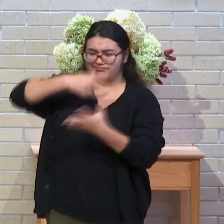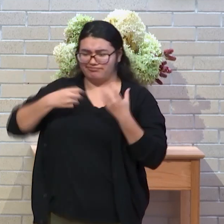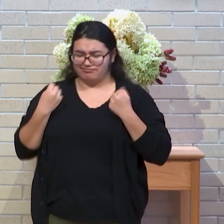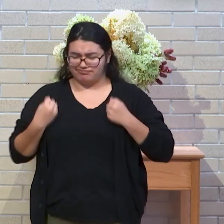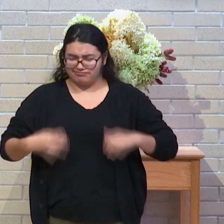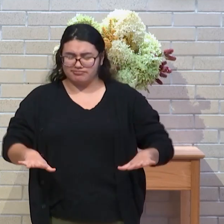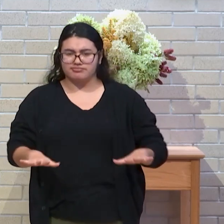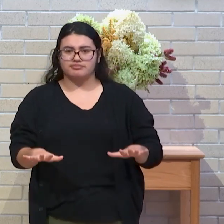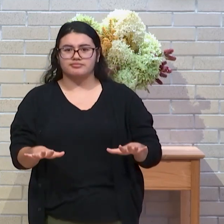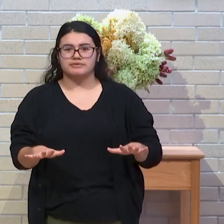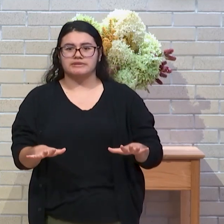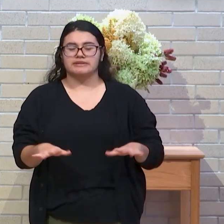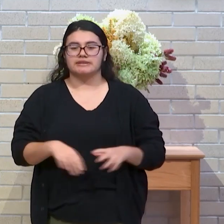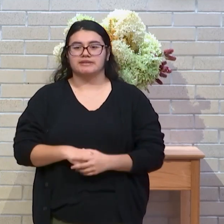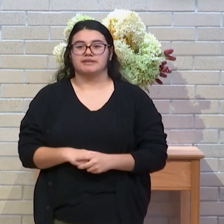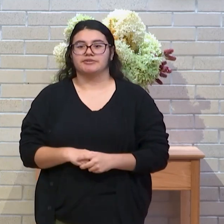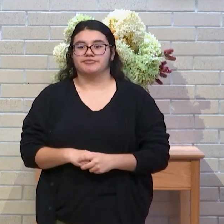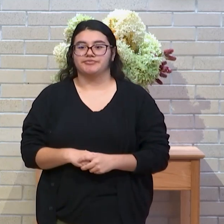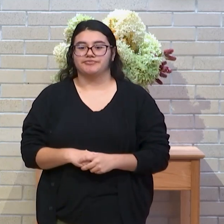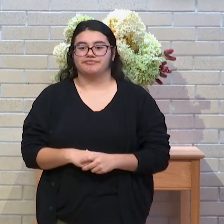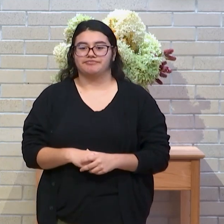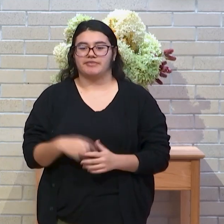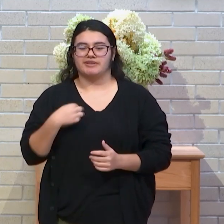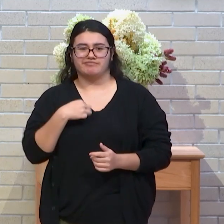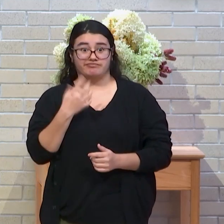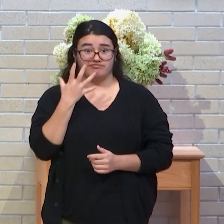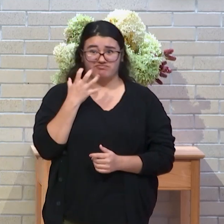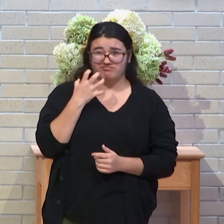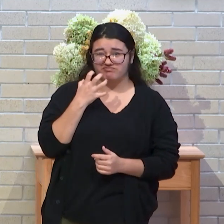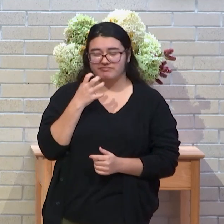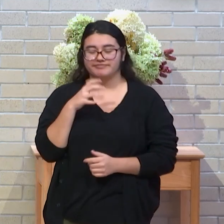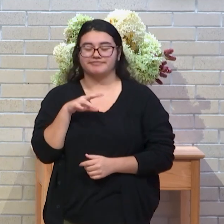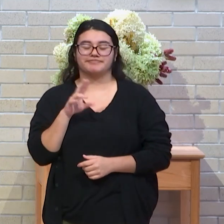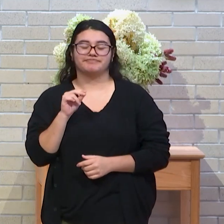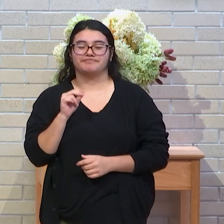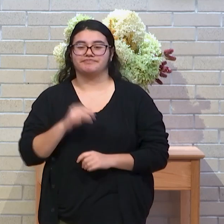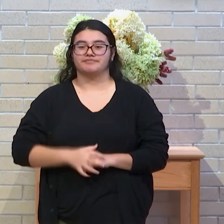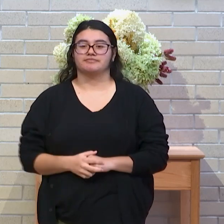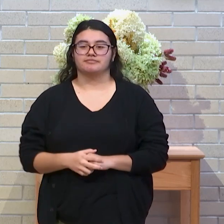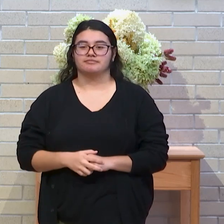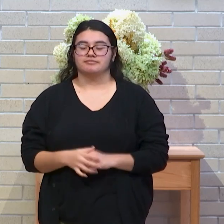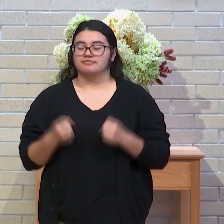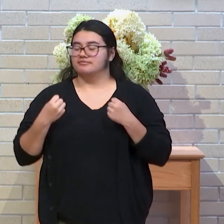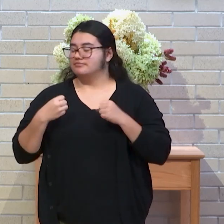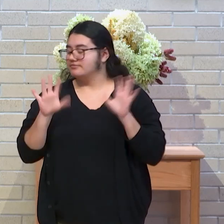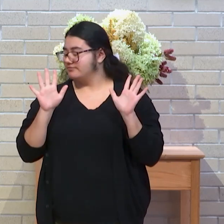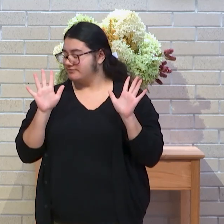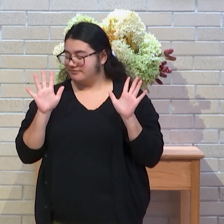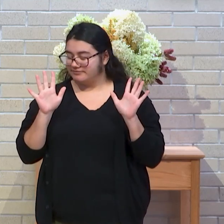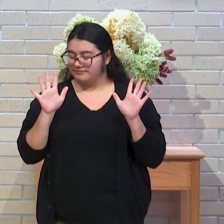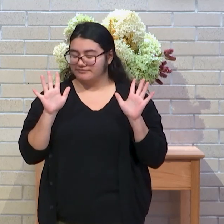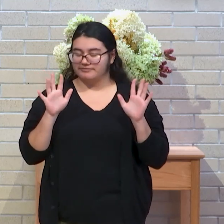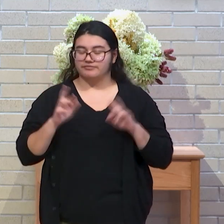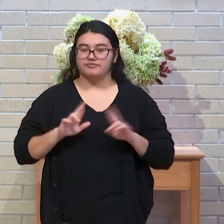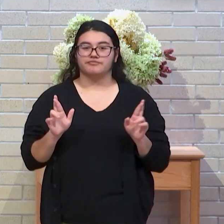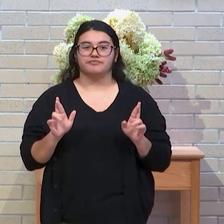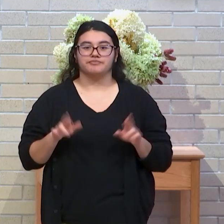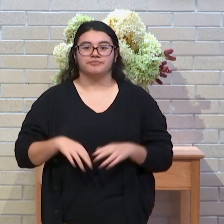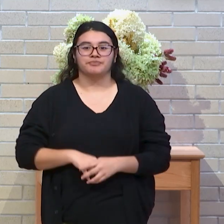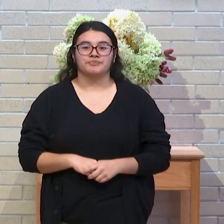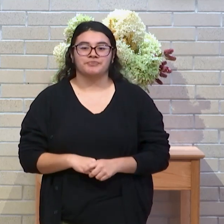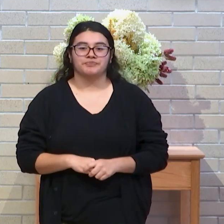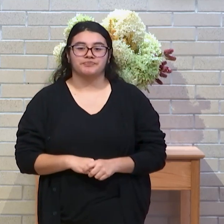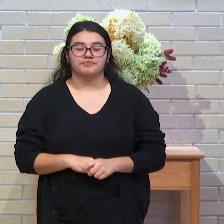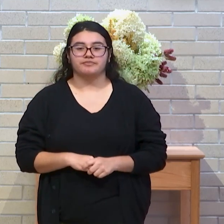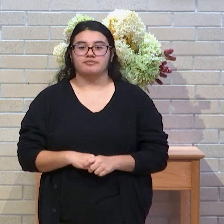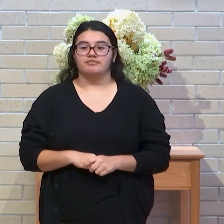bad that I couldn't even be mad. I just felt defeated. We were all exhausted and ready to get off the train. To make matters worse, our train was significantly